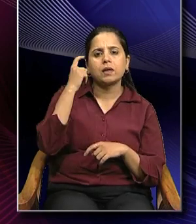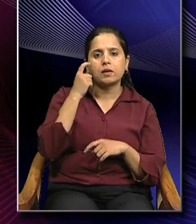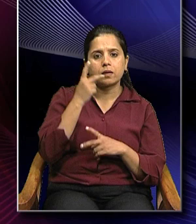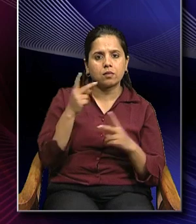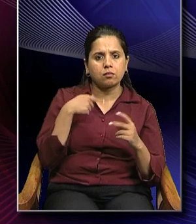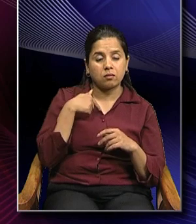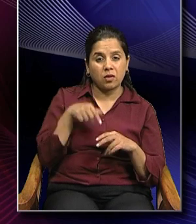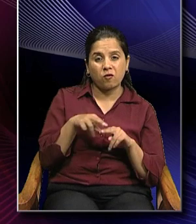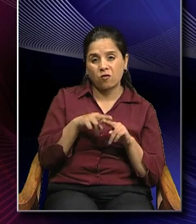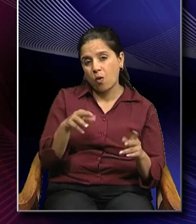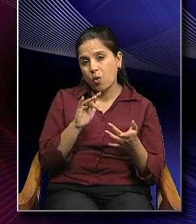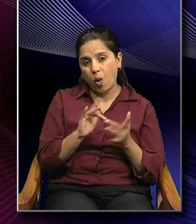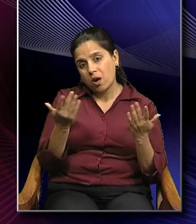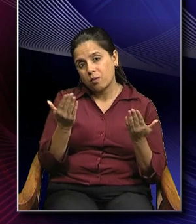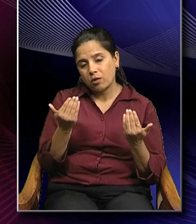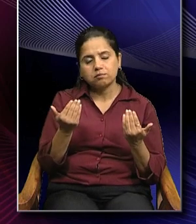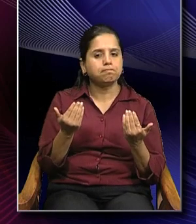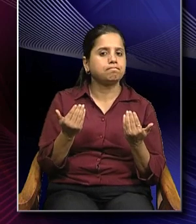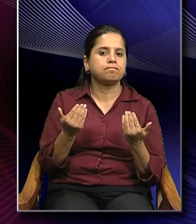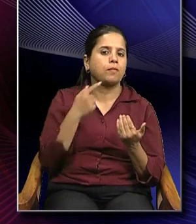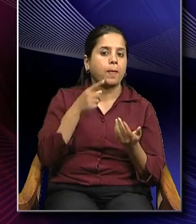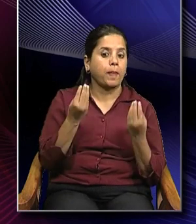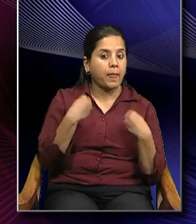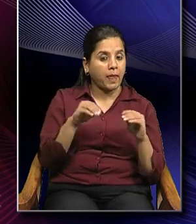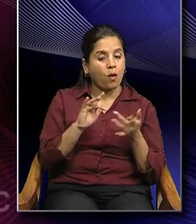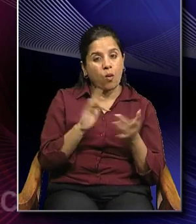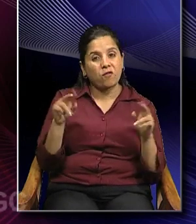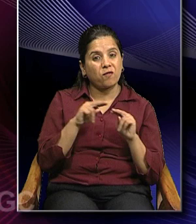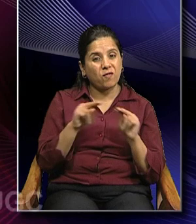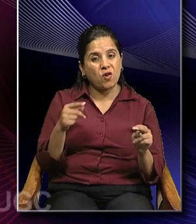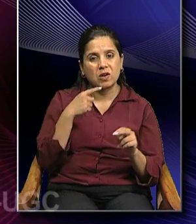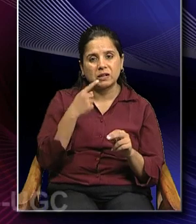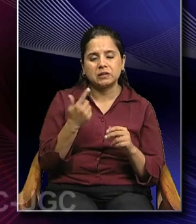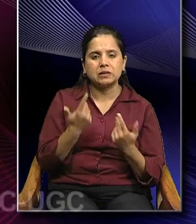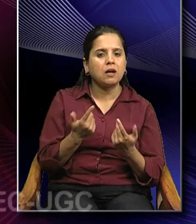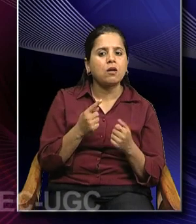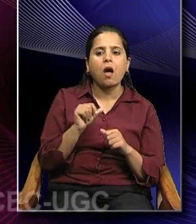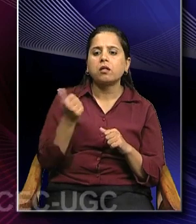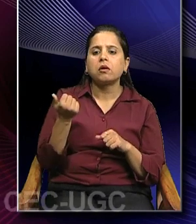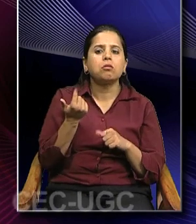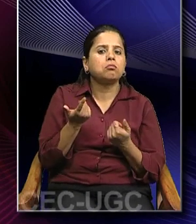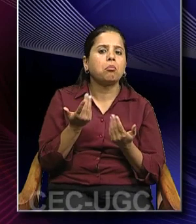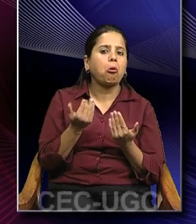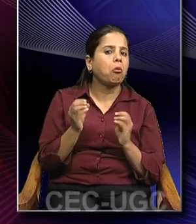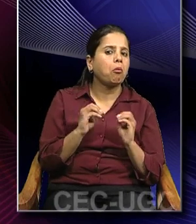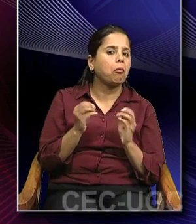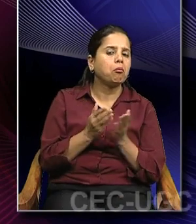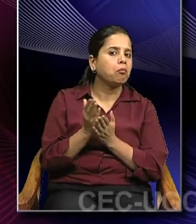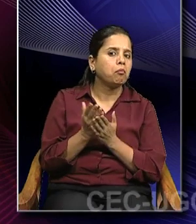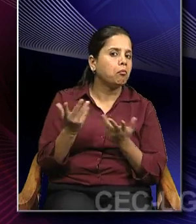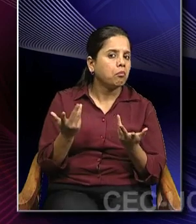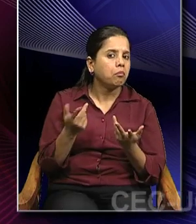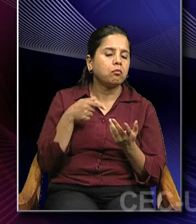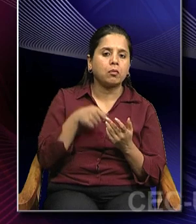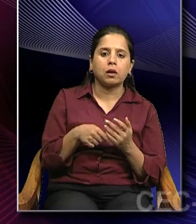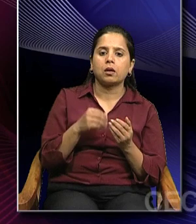going completely online, going for selling completely online. There is no scope, because there was no scope of